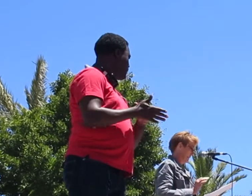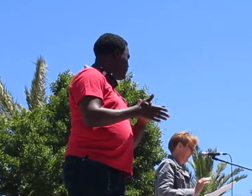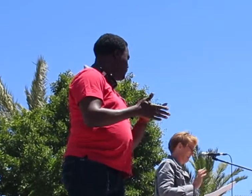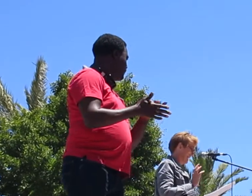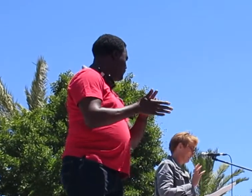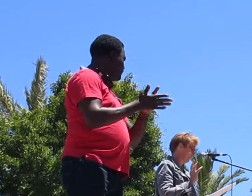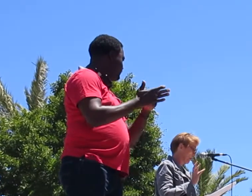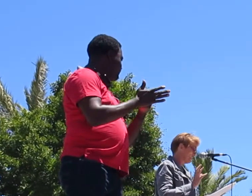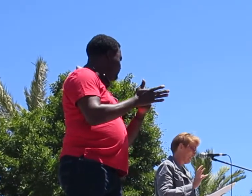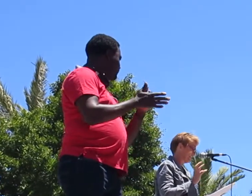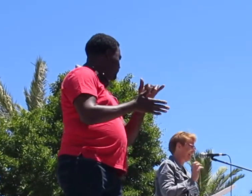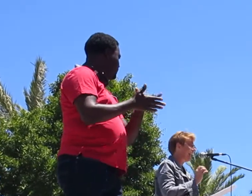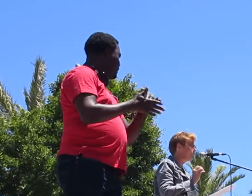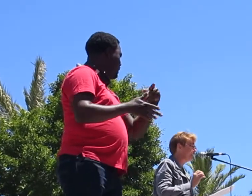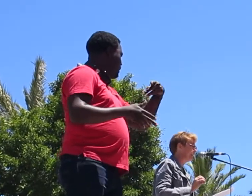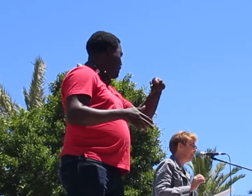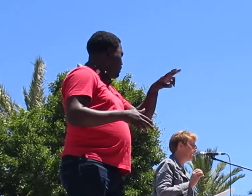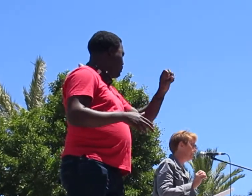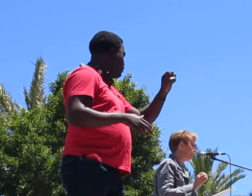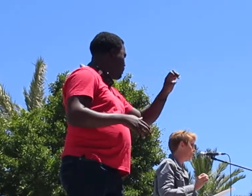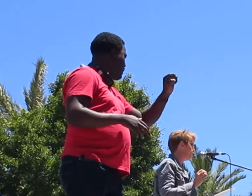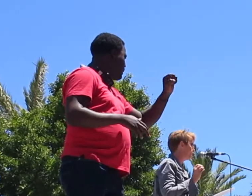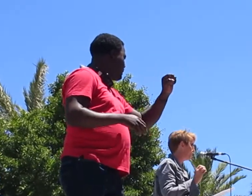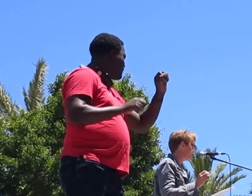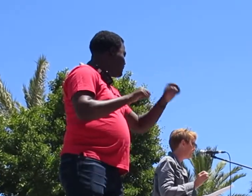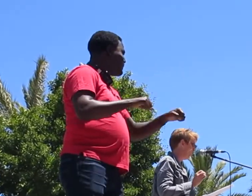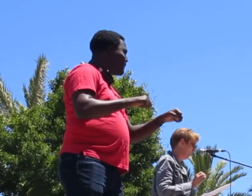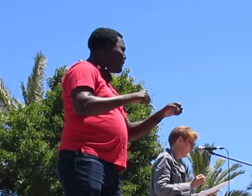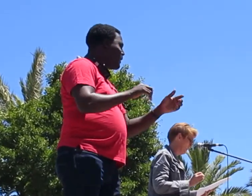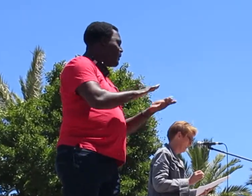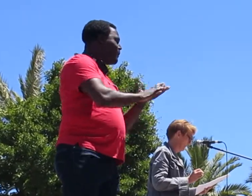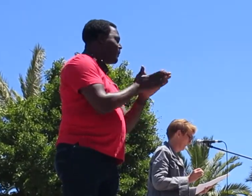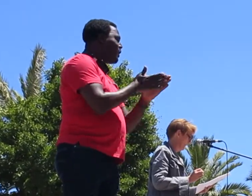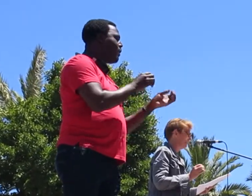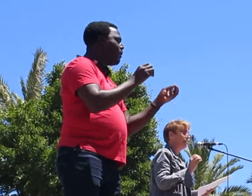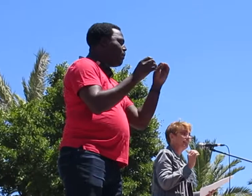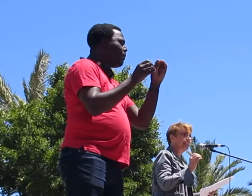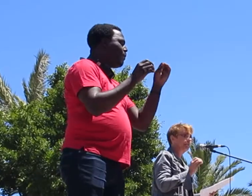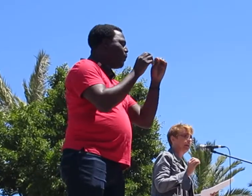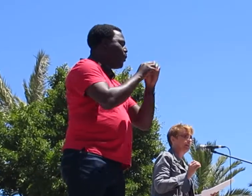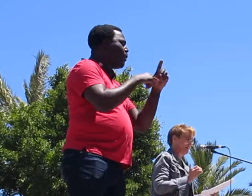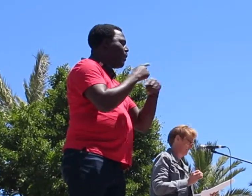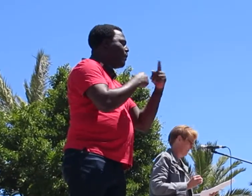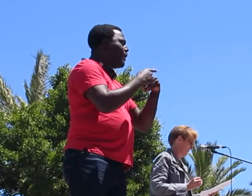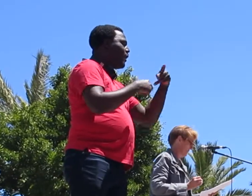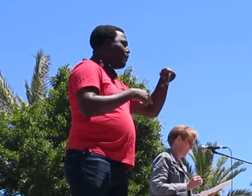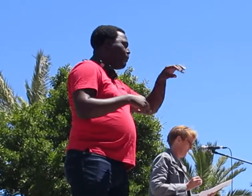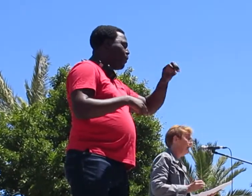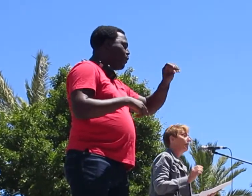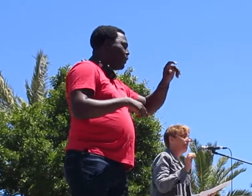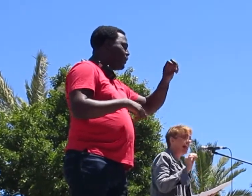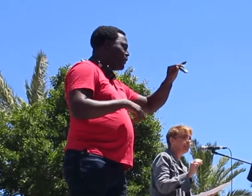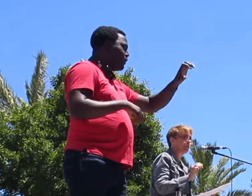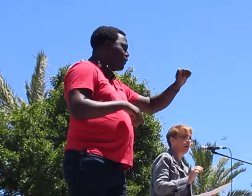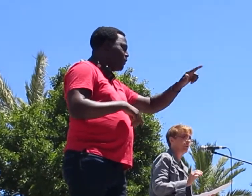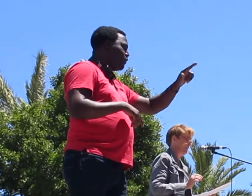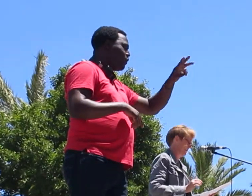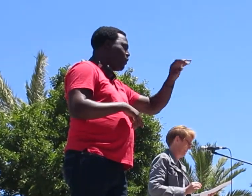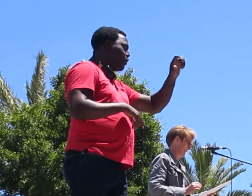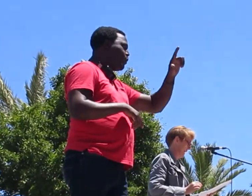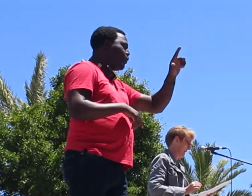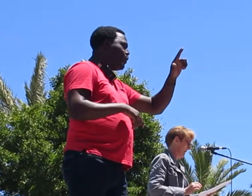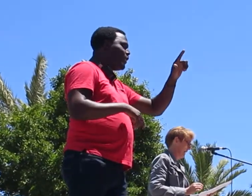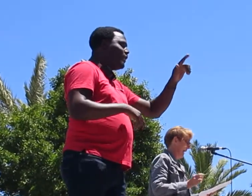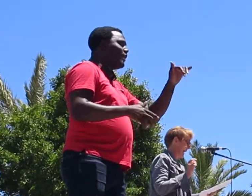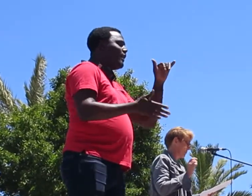means that the process can become more about political will than legal analysis. That is why we're